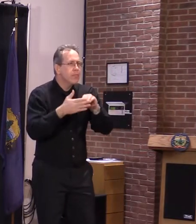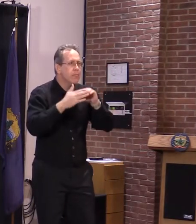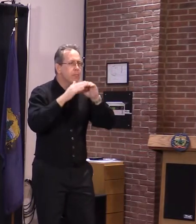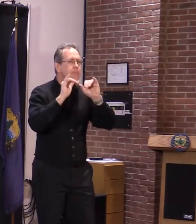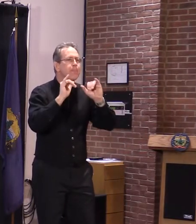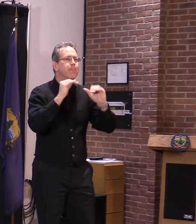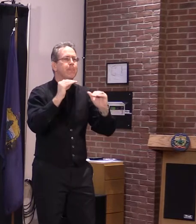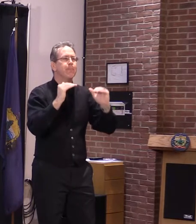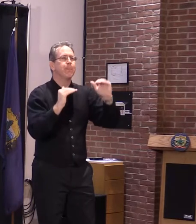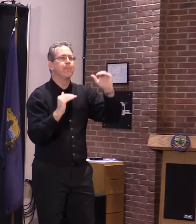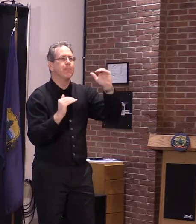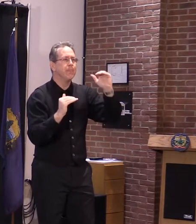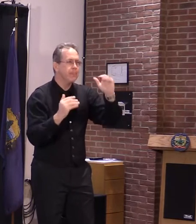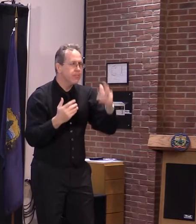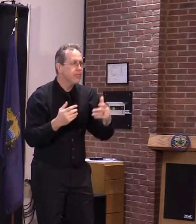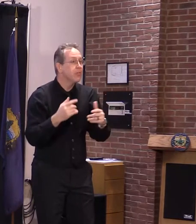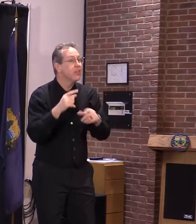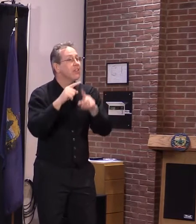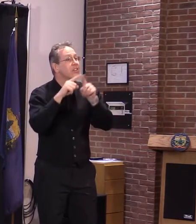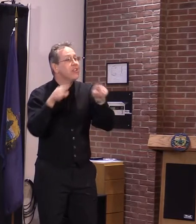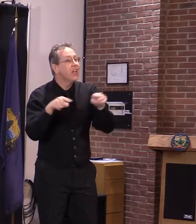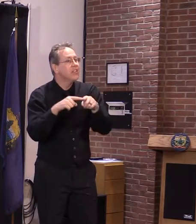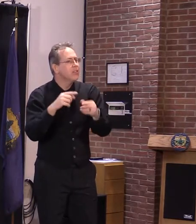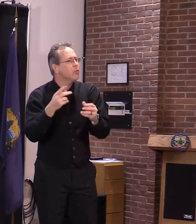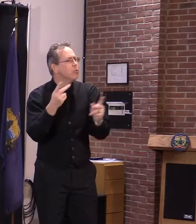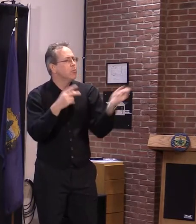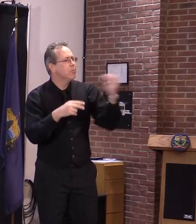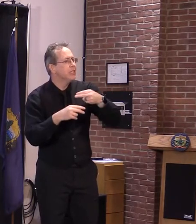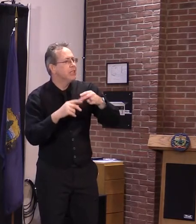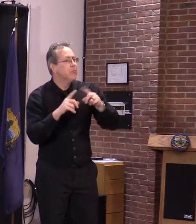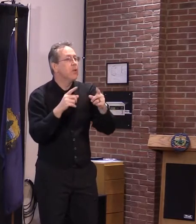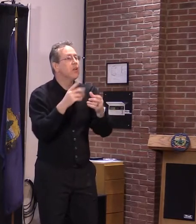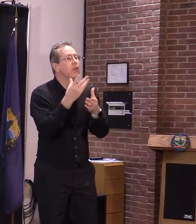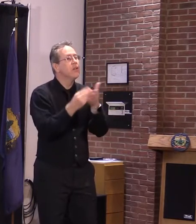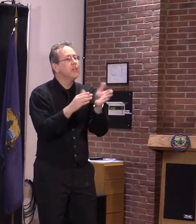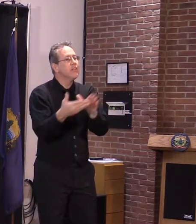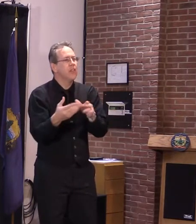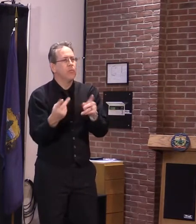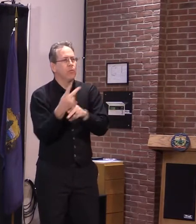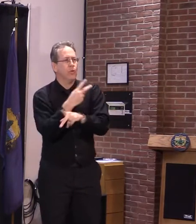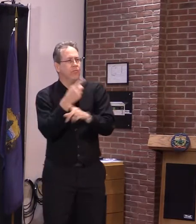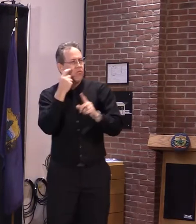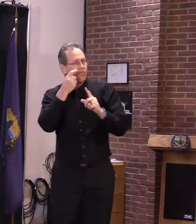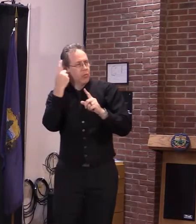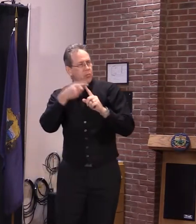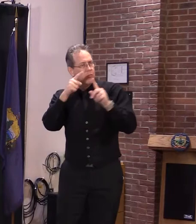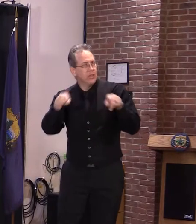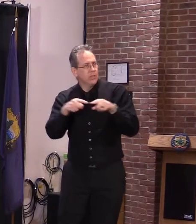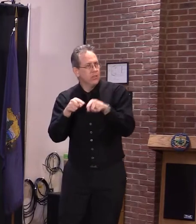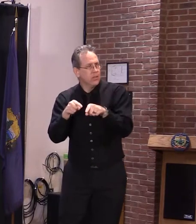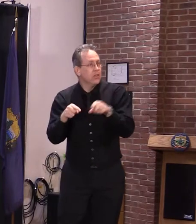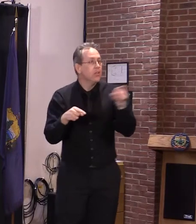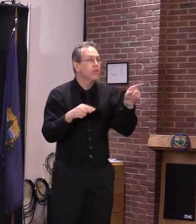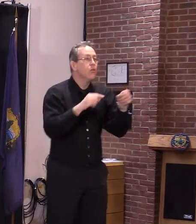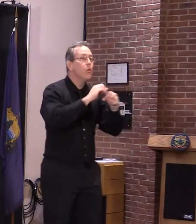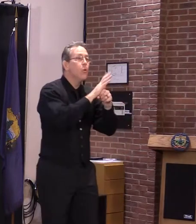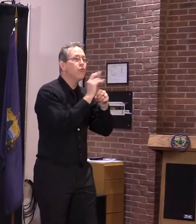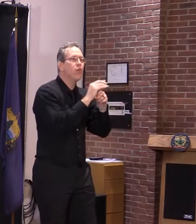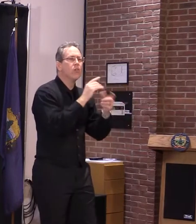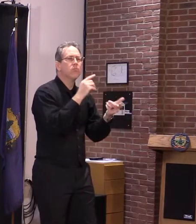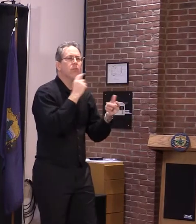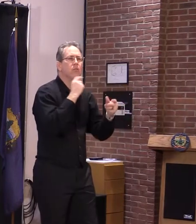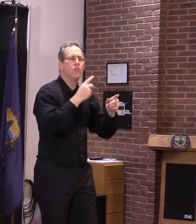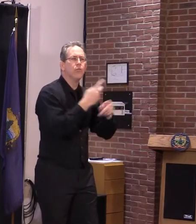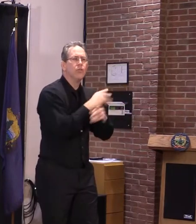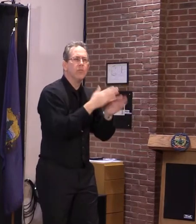of January were due to the more severe Delta variant rather than the Omicron variant that has become dominant over the last